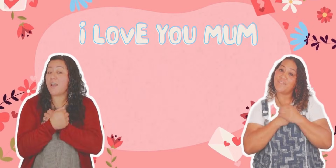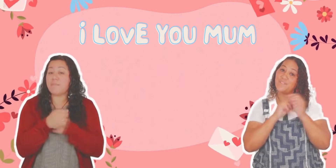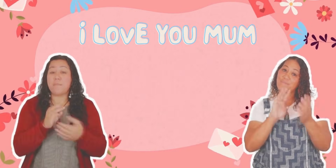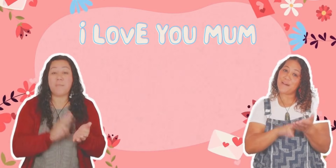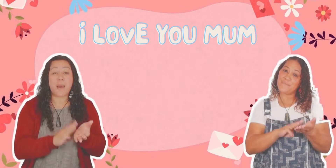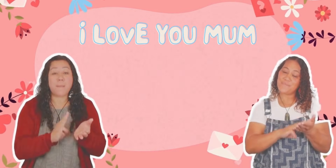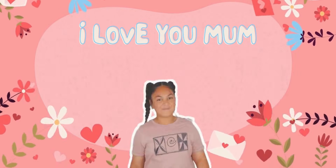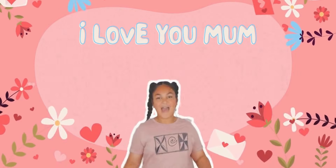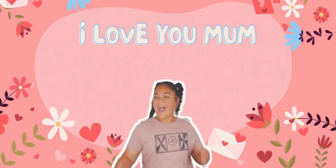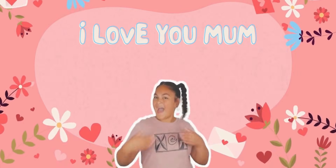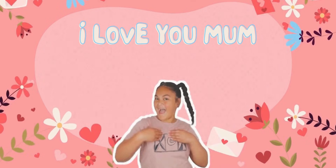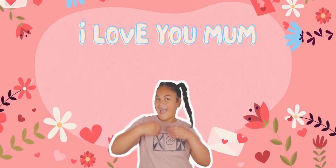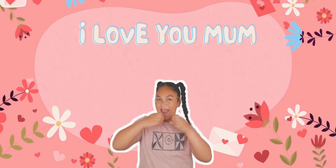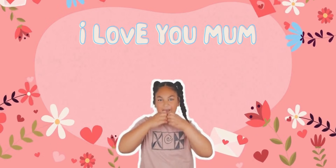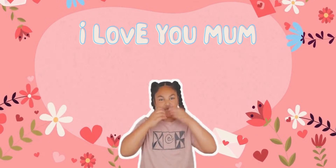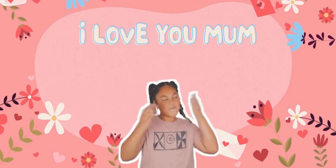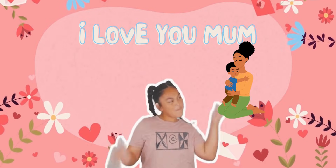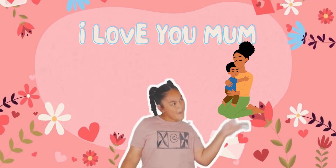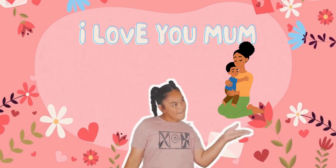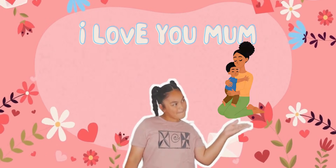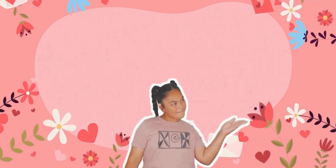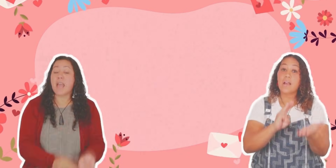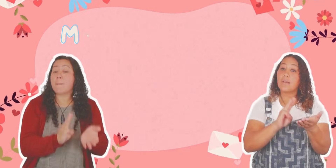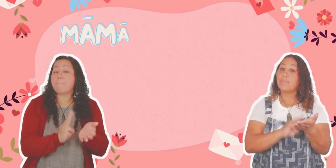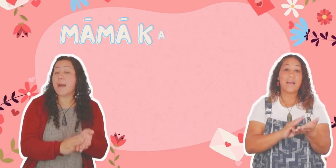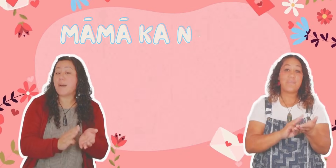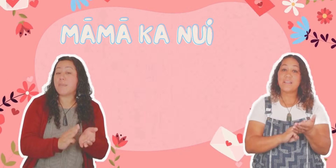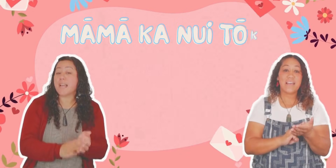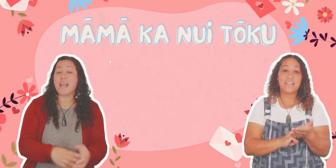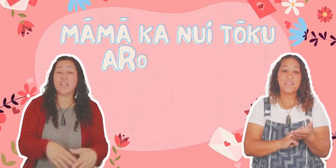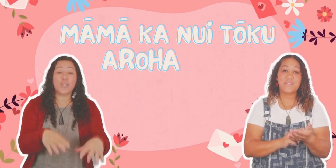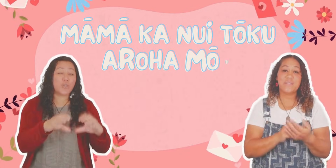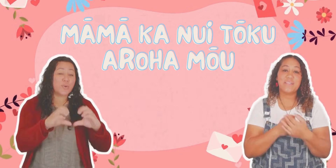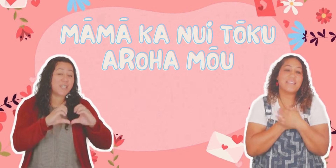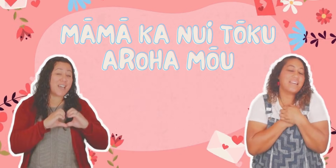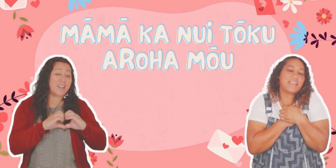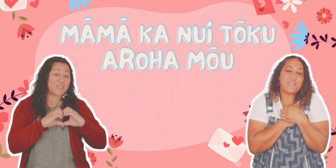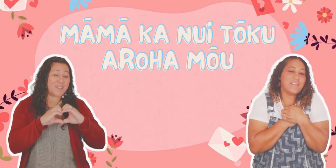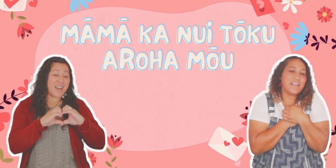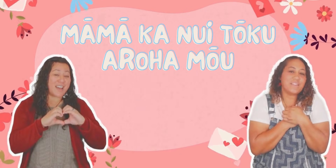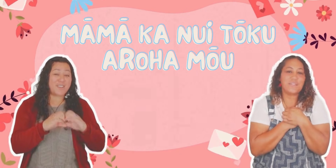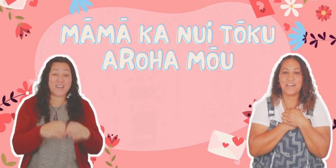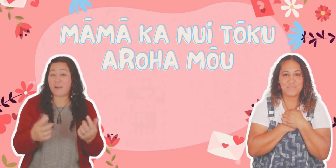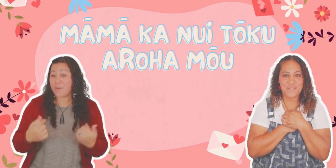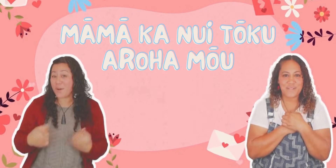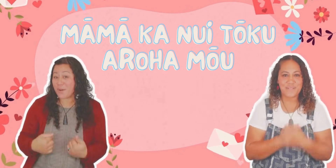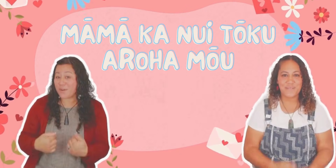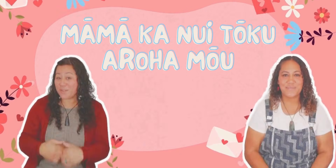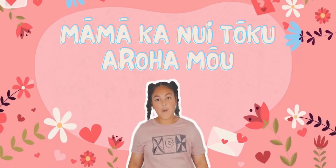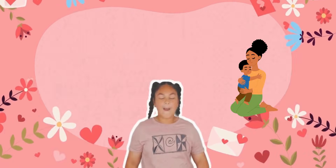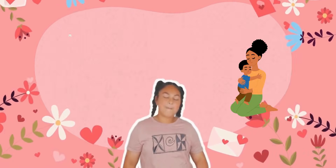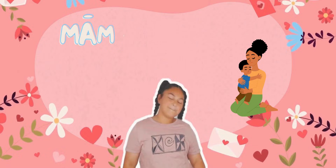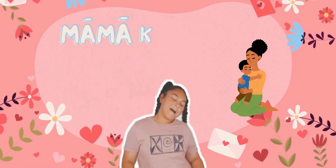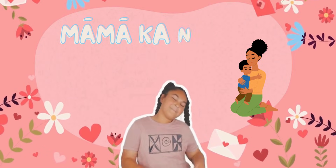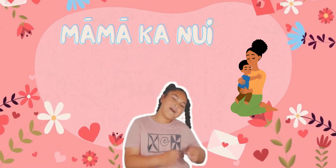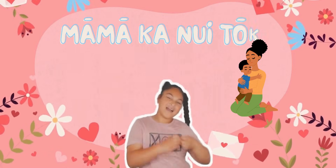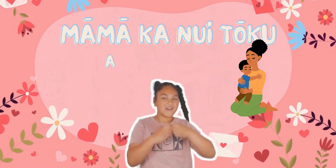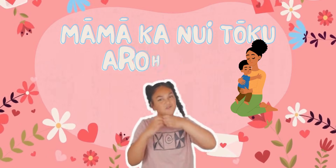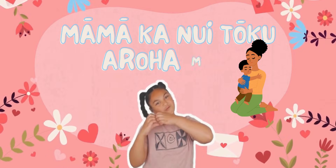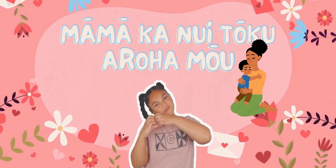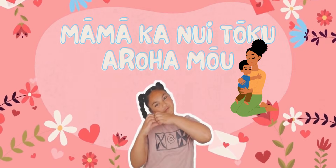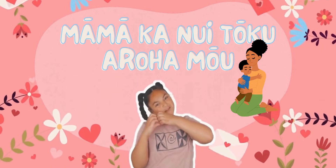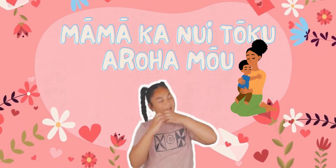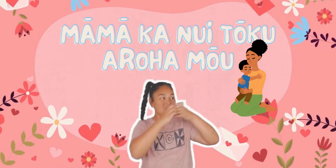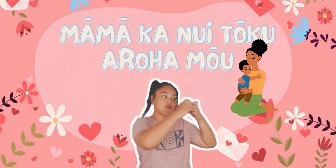I love you, Mum. I love you, Mum. Mama ka nui toku aroha mo. Mama